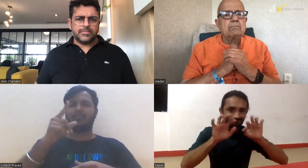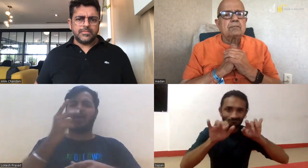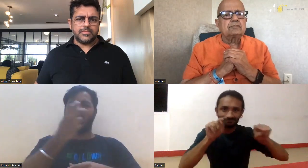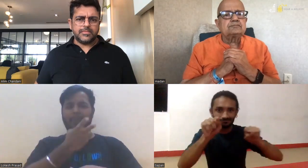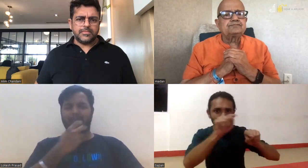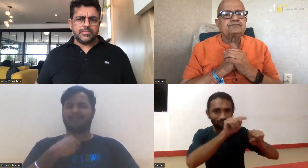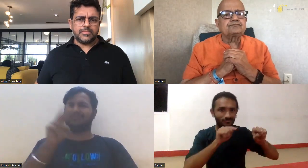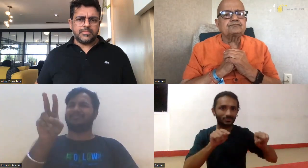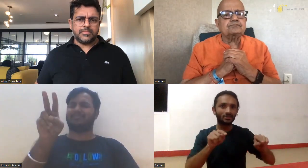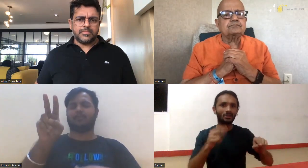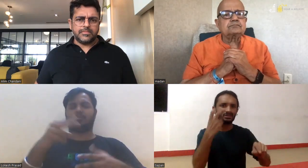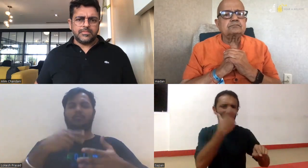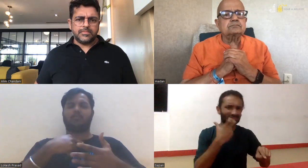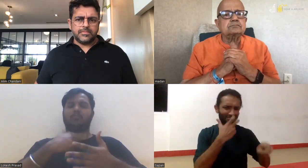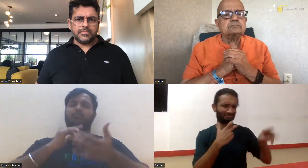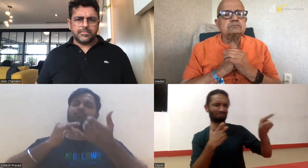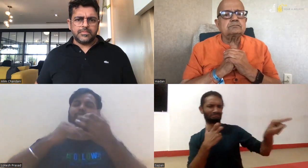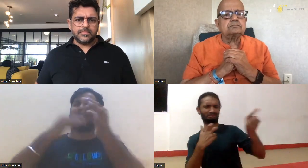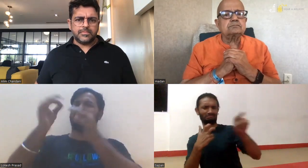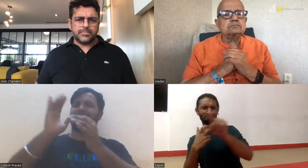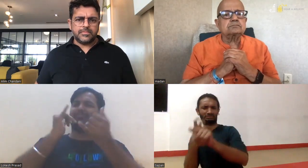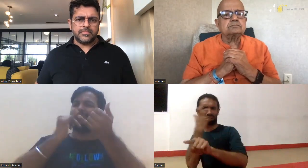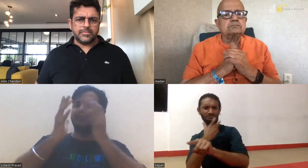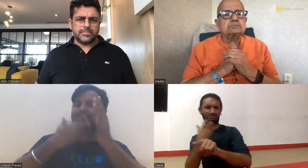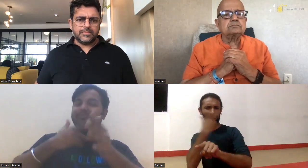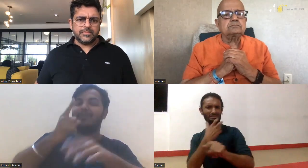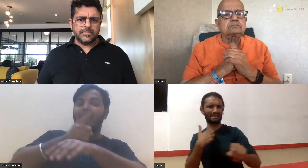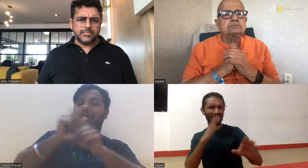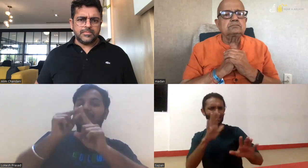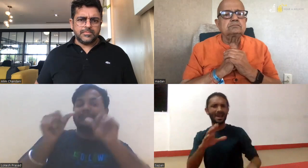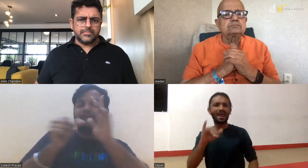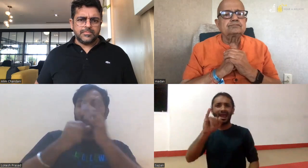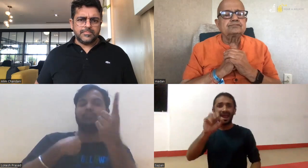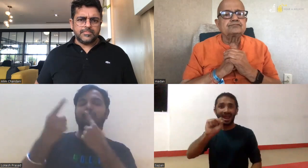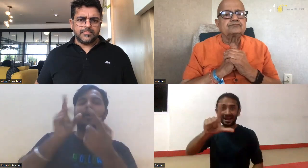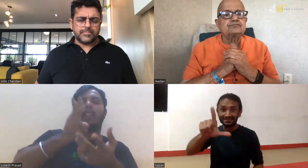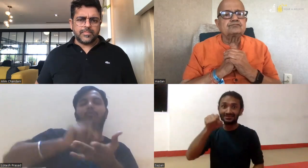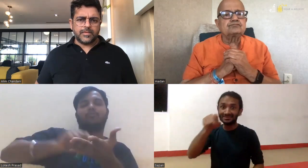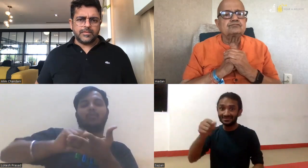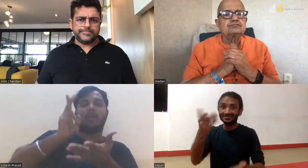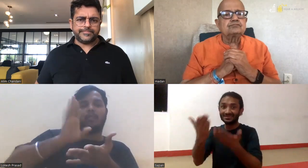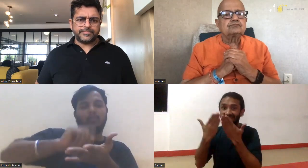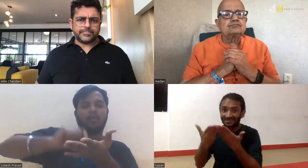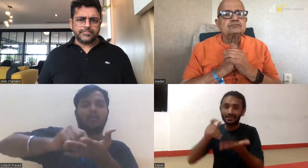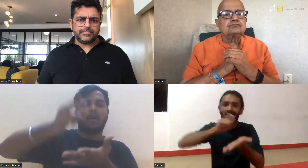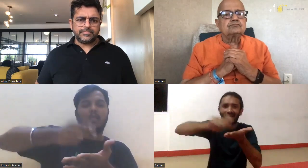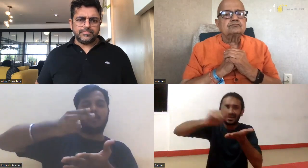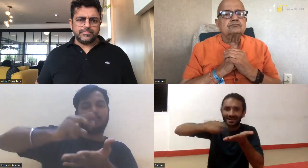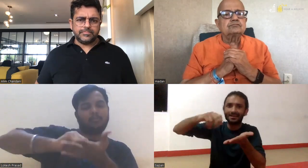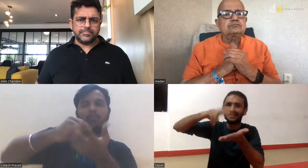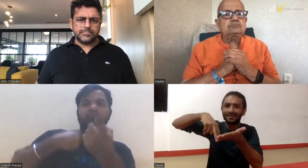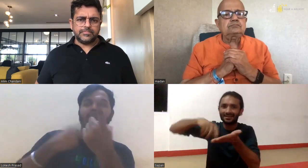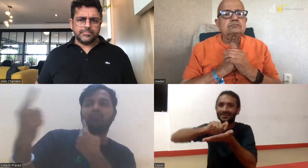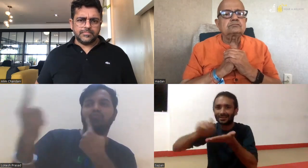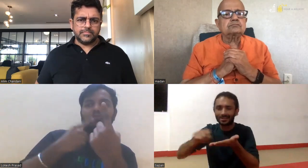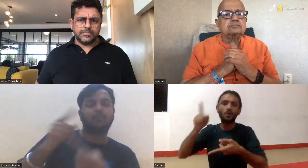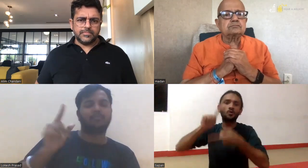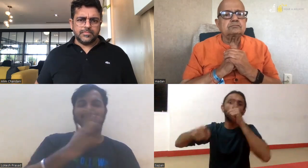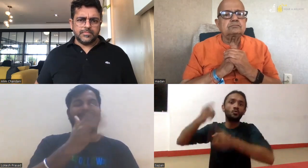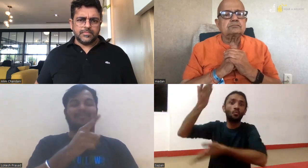I mean, it's very difficult to be one. Everyone has their own way of working. So if you work together, that is